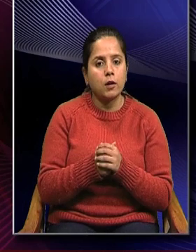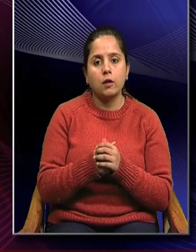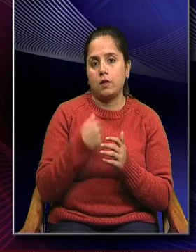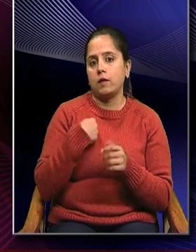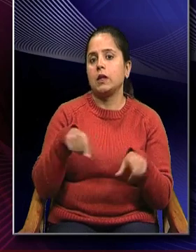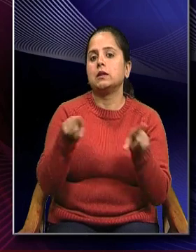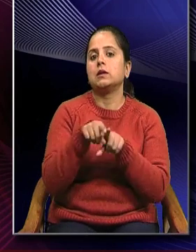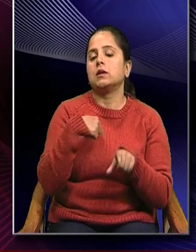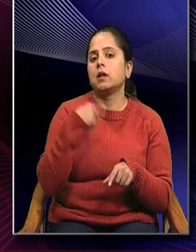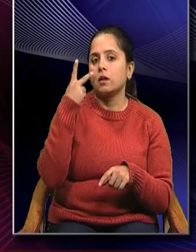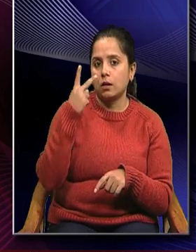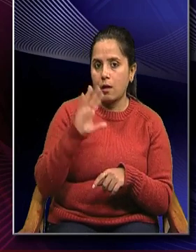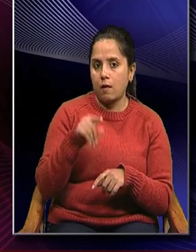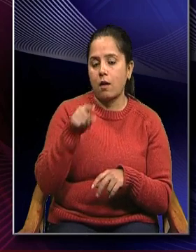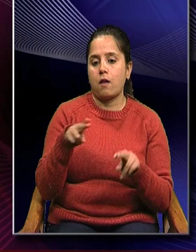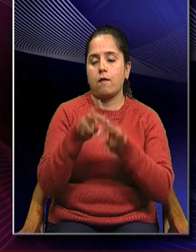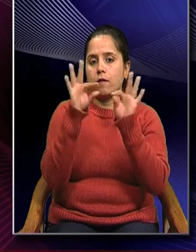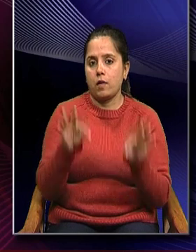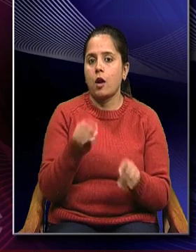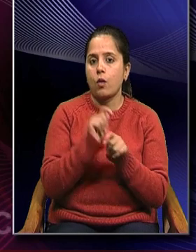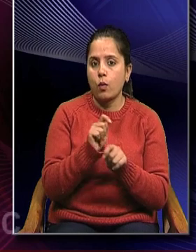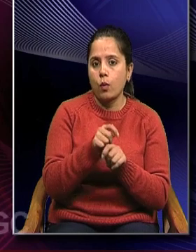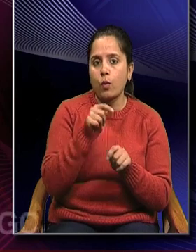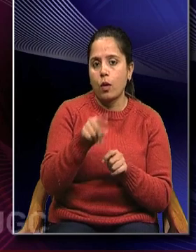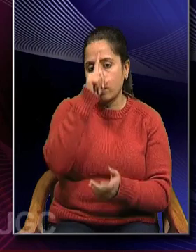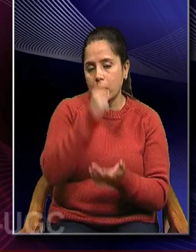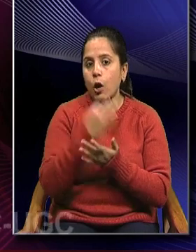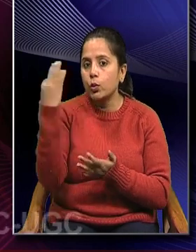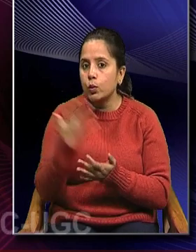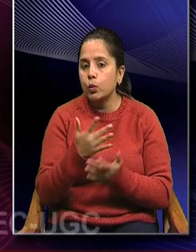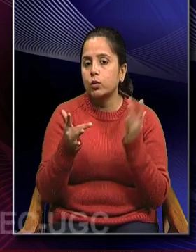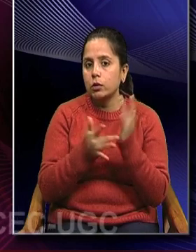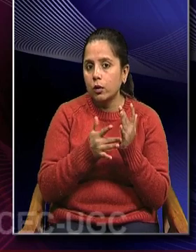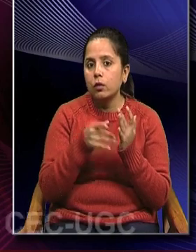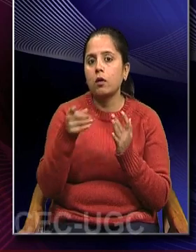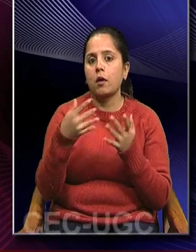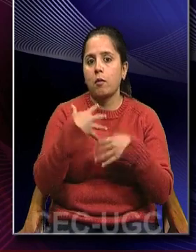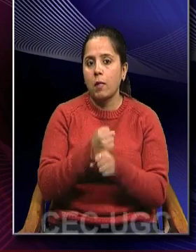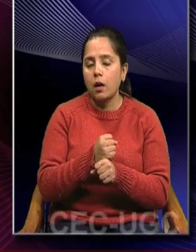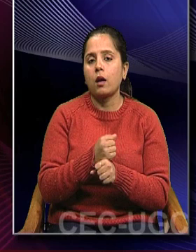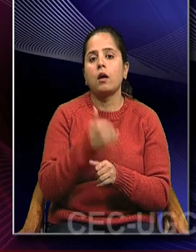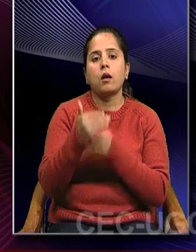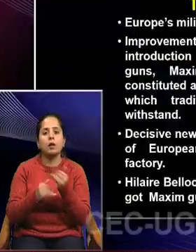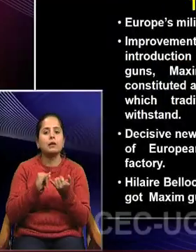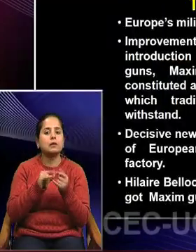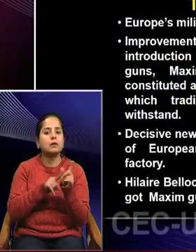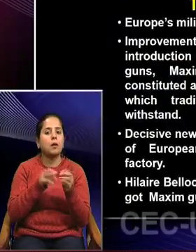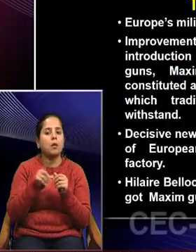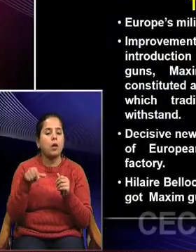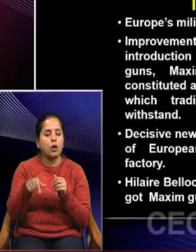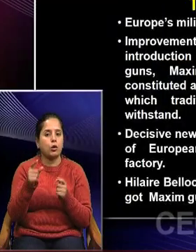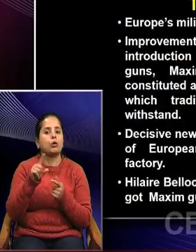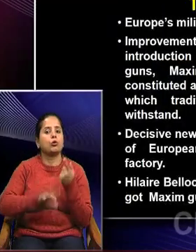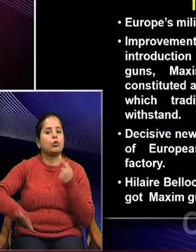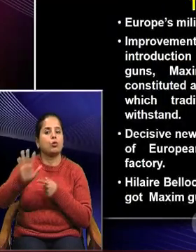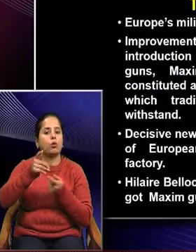we see that in that particular framework the decisive new technology was gun, and the symbol of European superiority